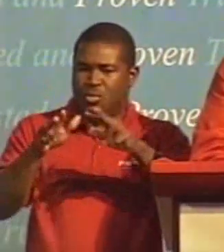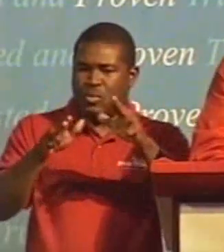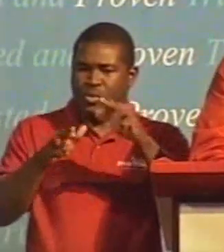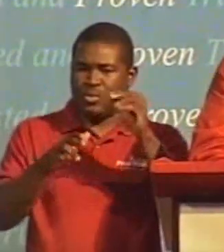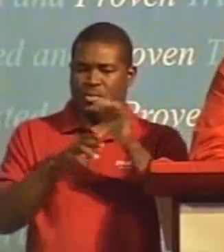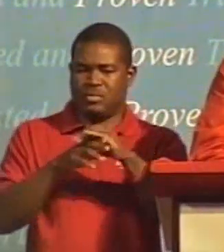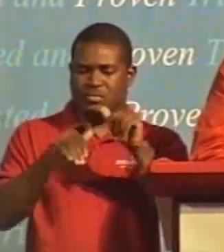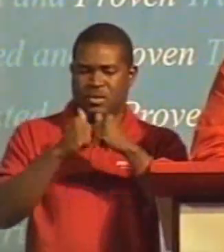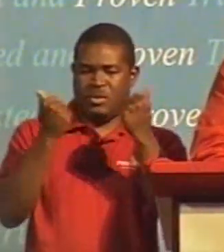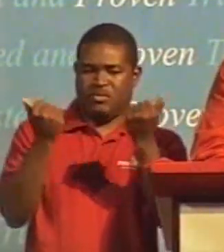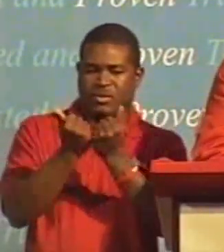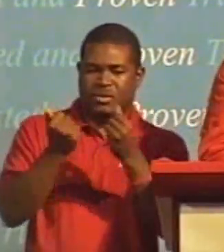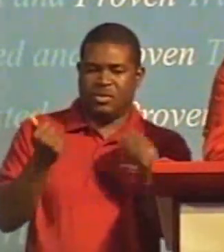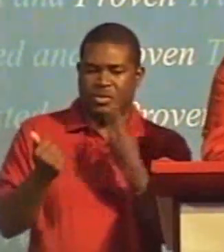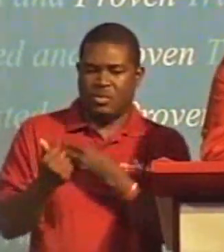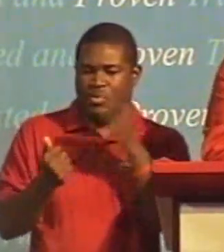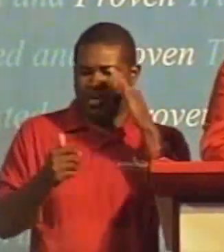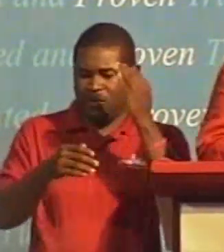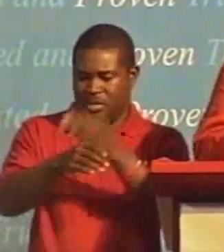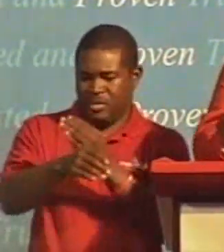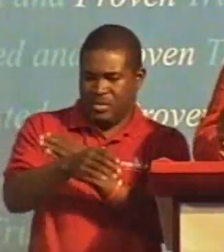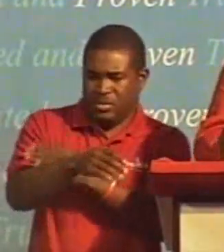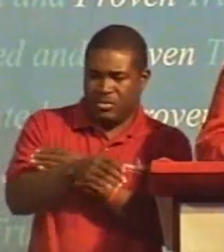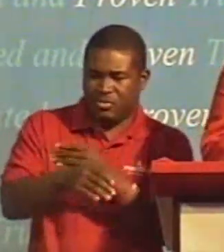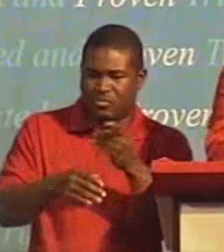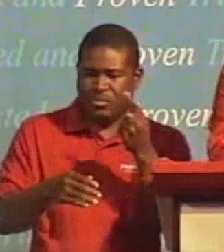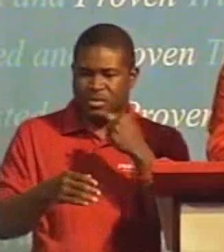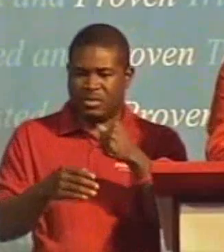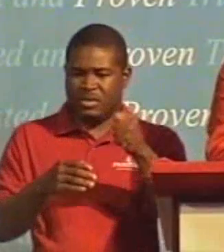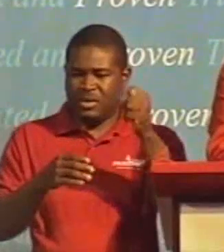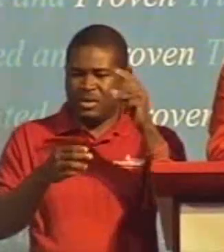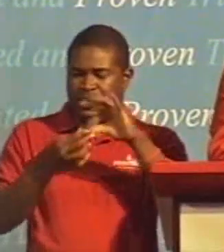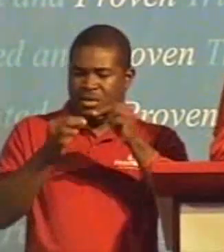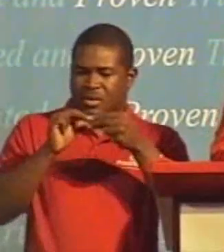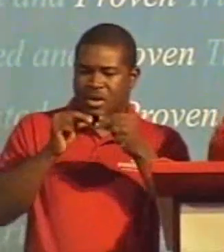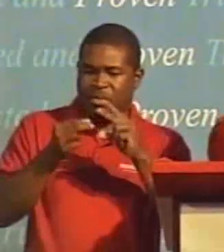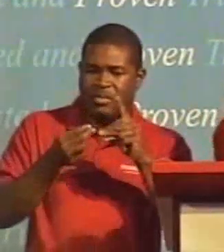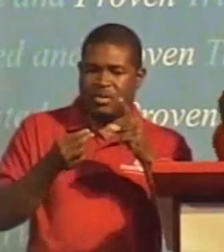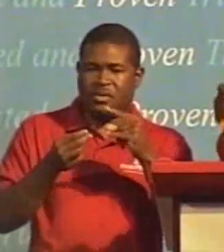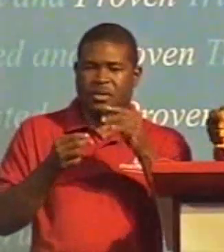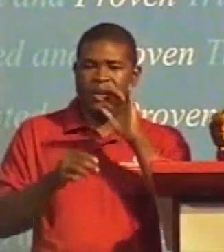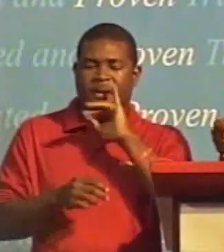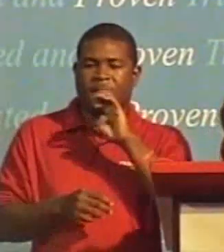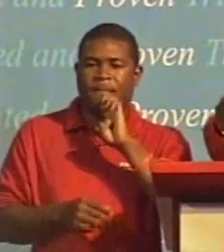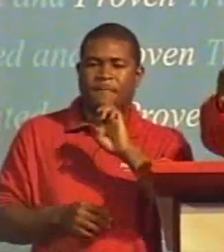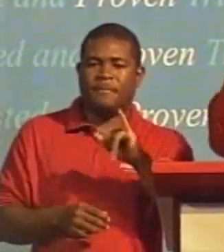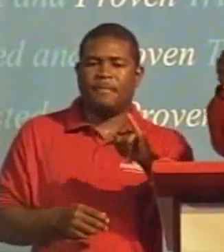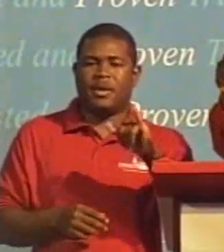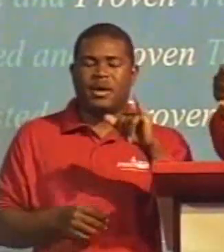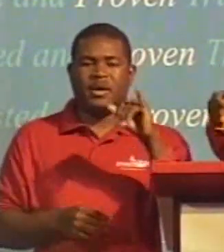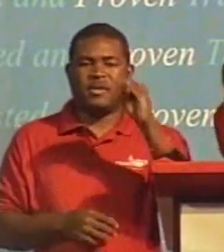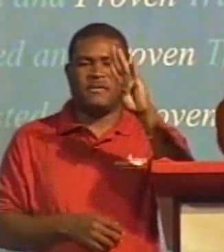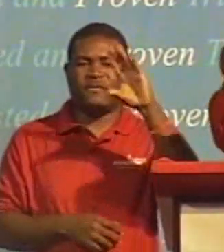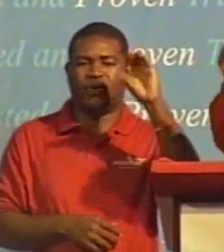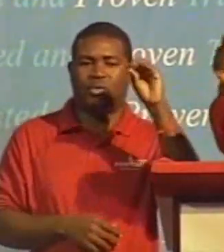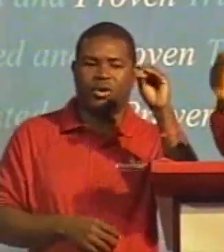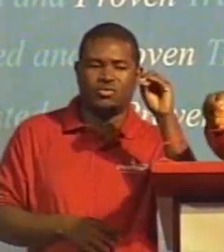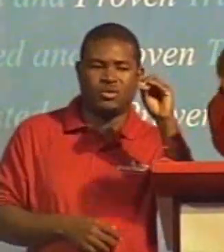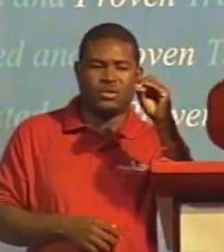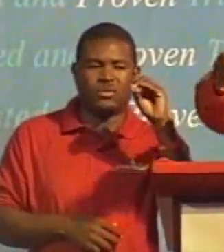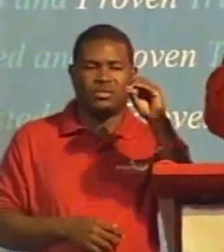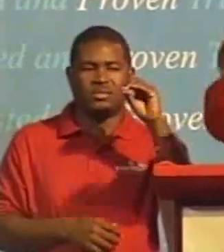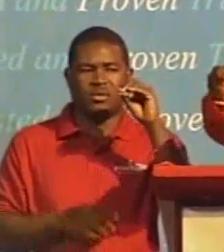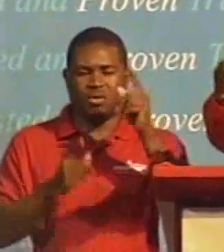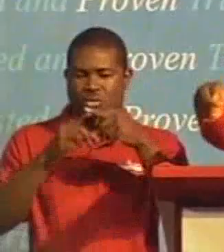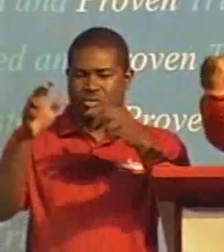in office, we're going to increase the number of constables. The number of constables, I say, Minister of National Security, by 400. The number of constables by 400